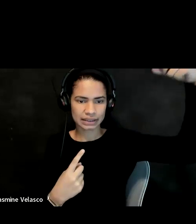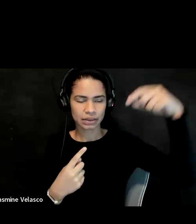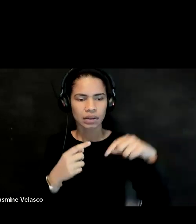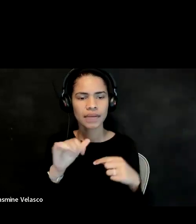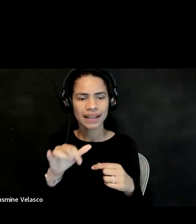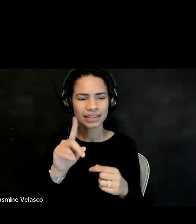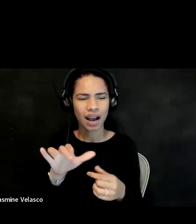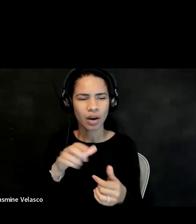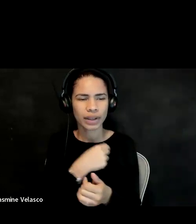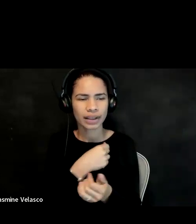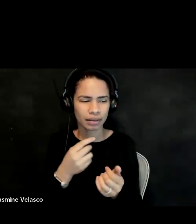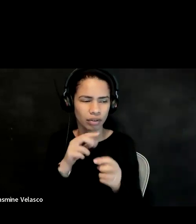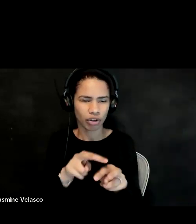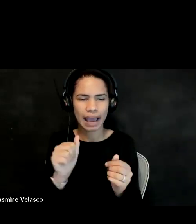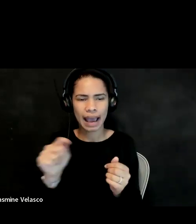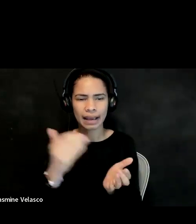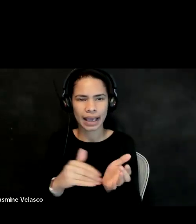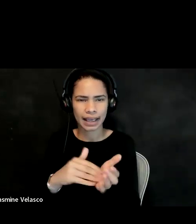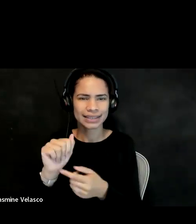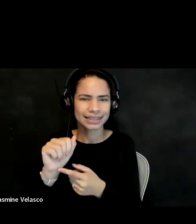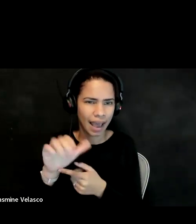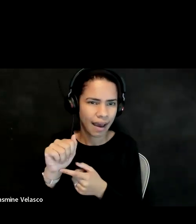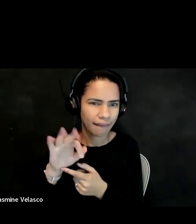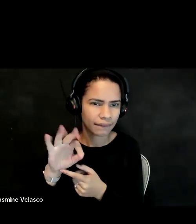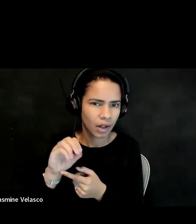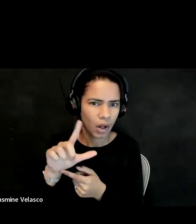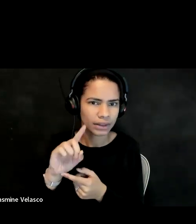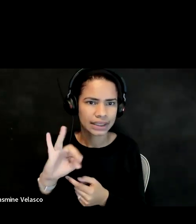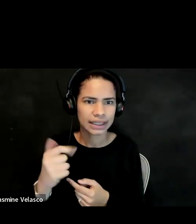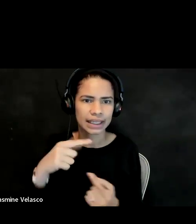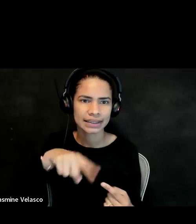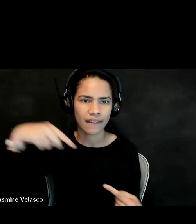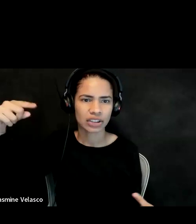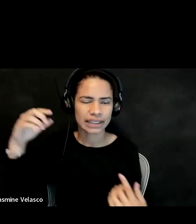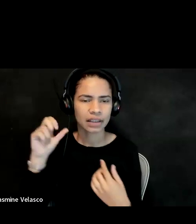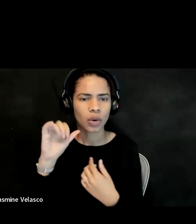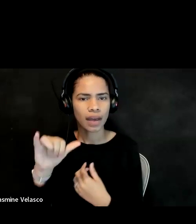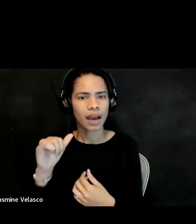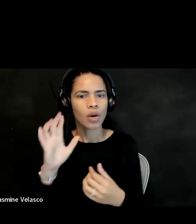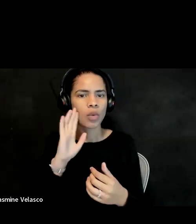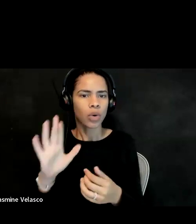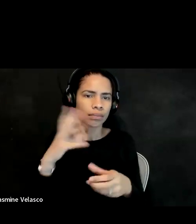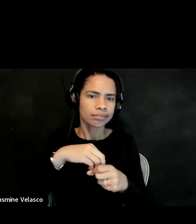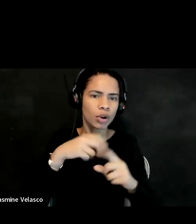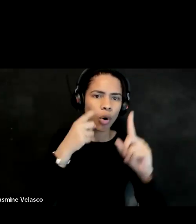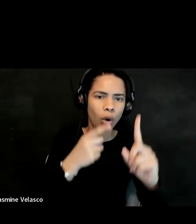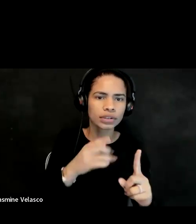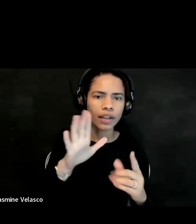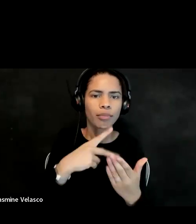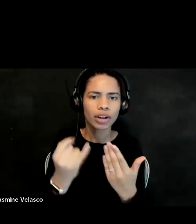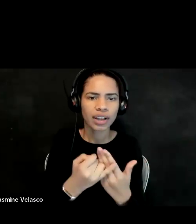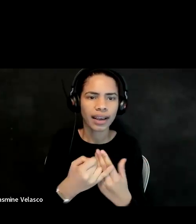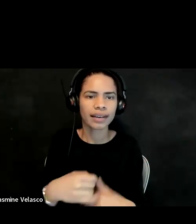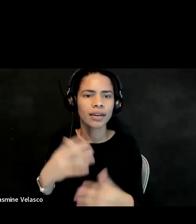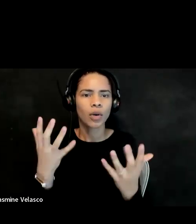we return to again and again. This includes the goals for their project, the deliverables to us, such as maybe doing a